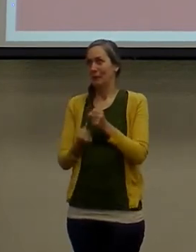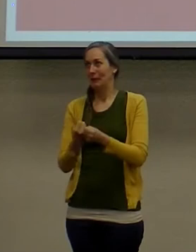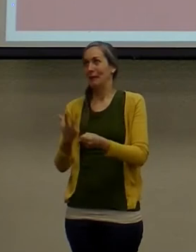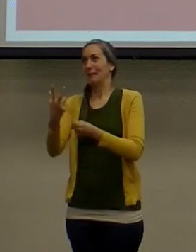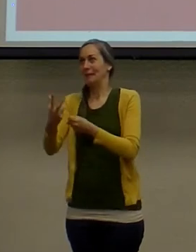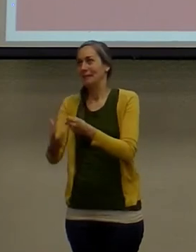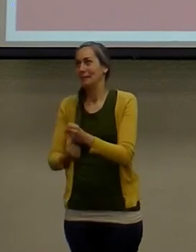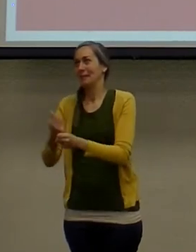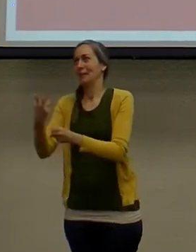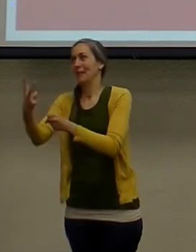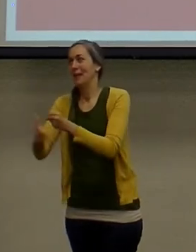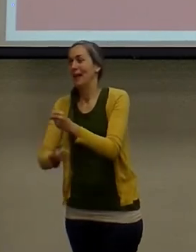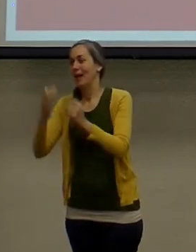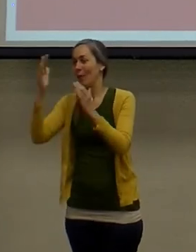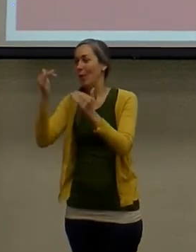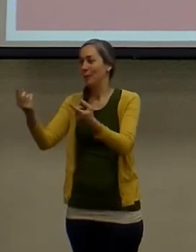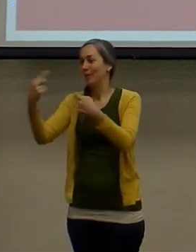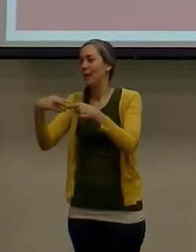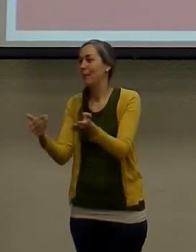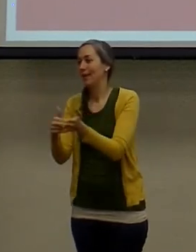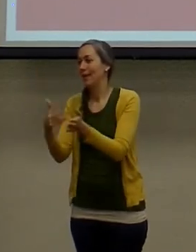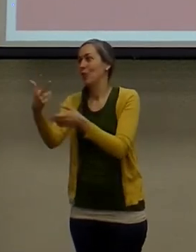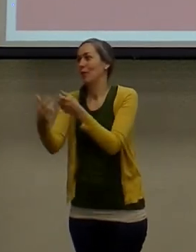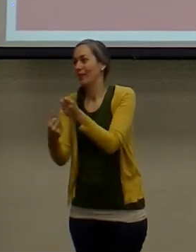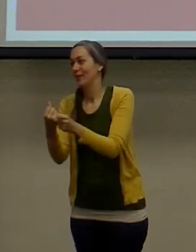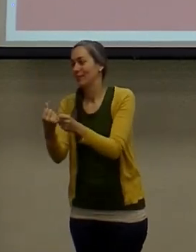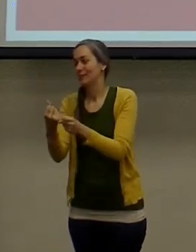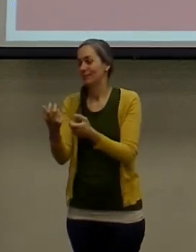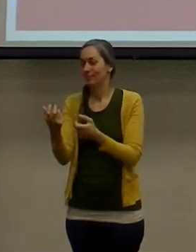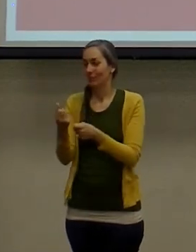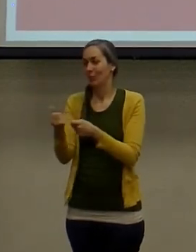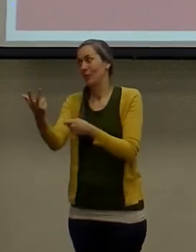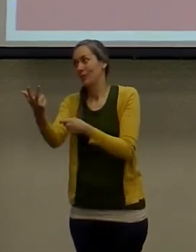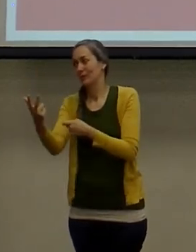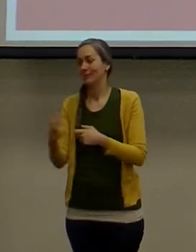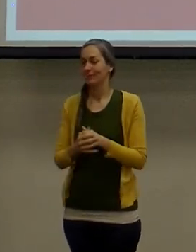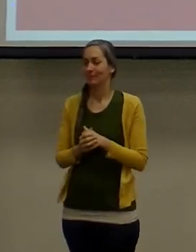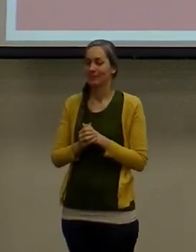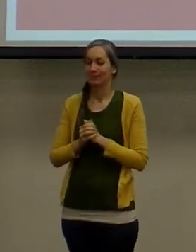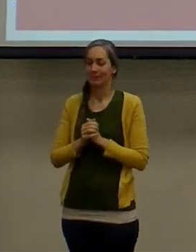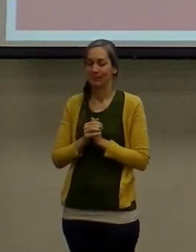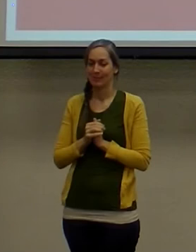time, 3 years from now. I call it Thai for the Savior.